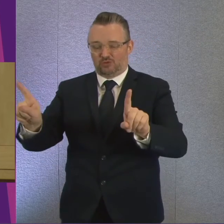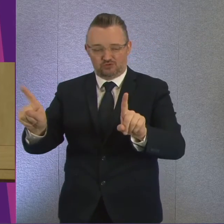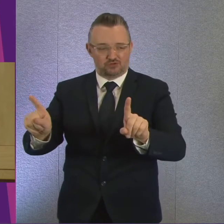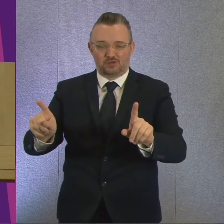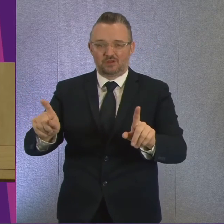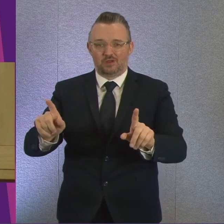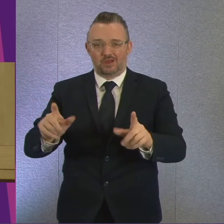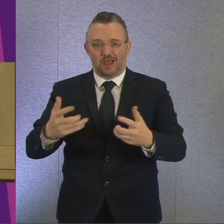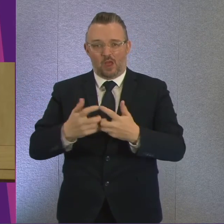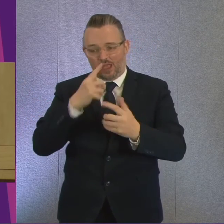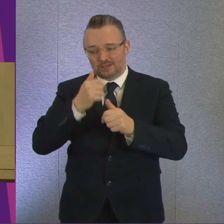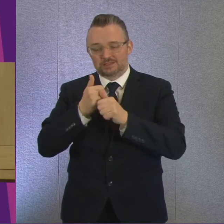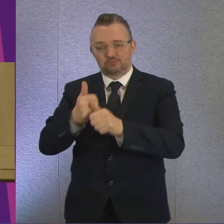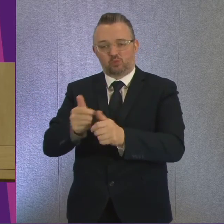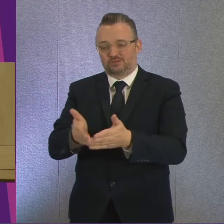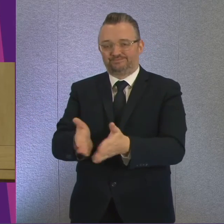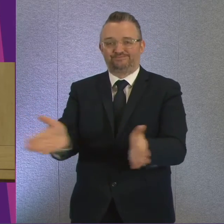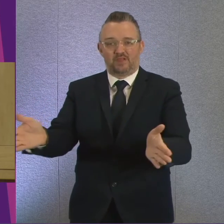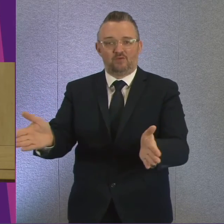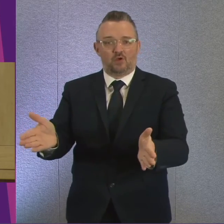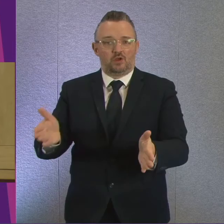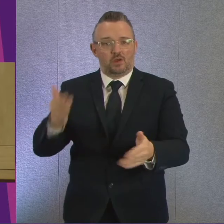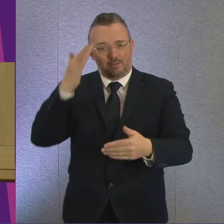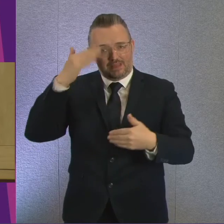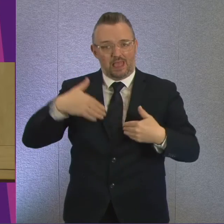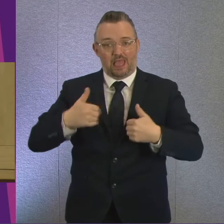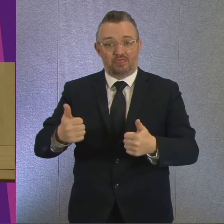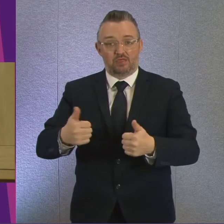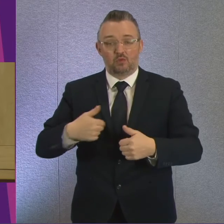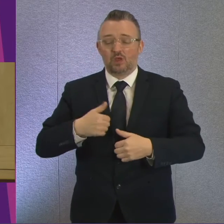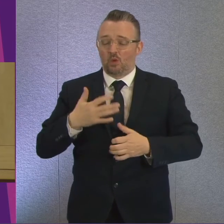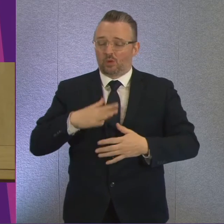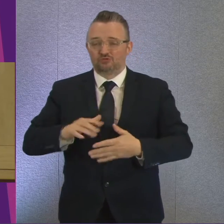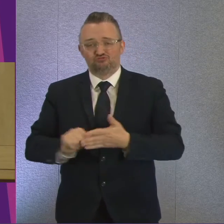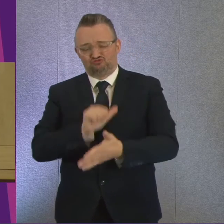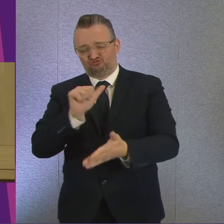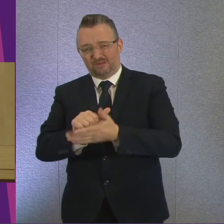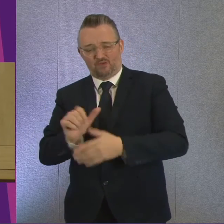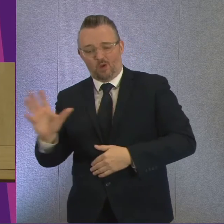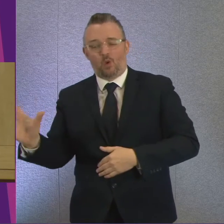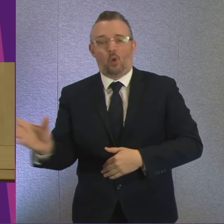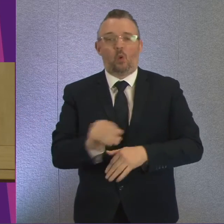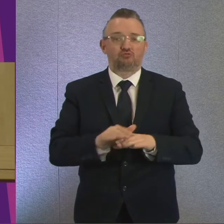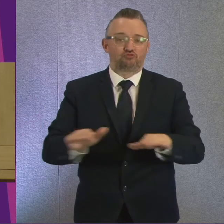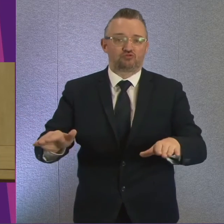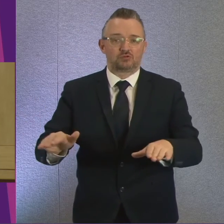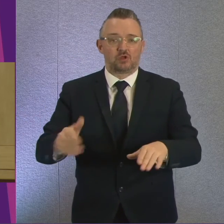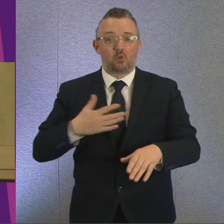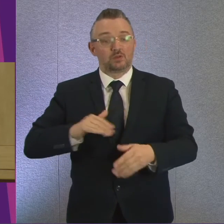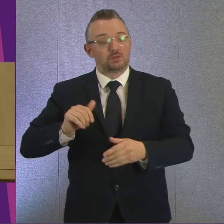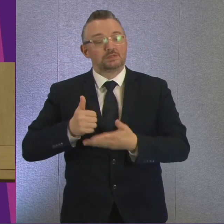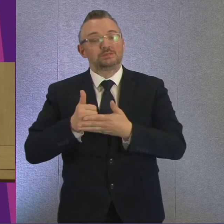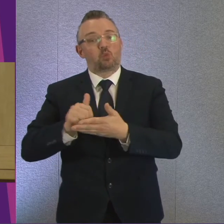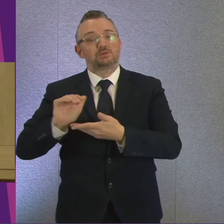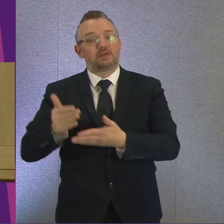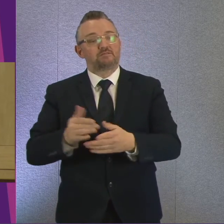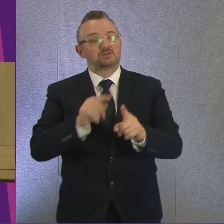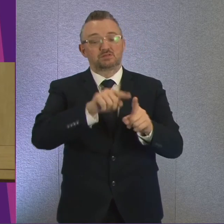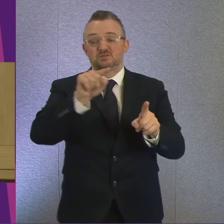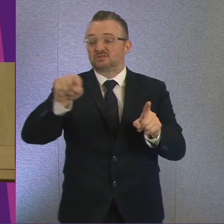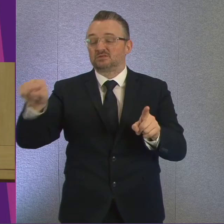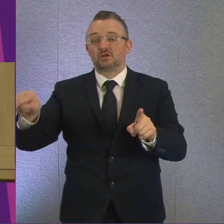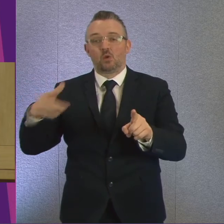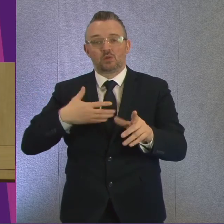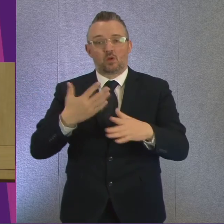support their health and well-being. We are committed to getting it right for every child, and we are supporting services to work together to support our most